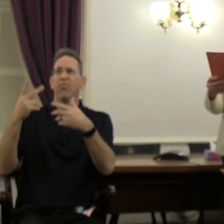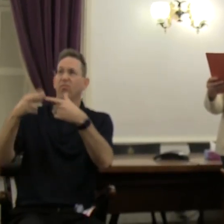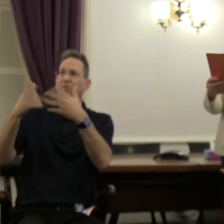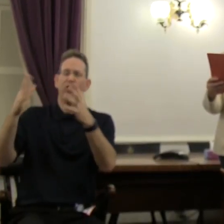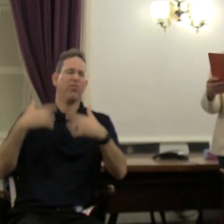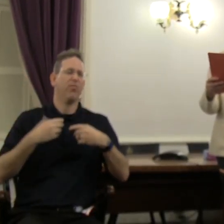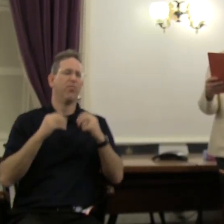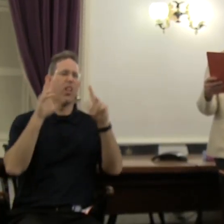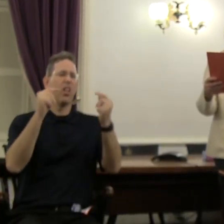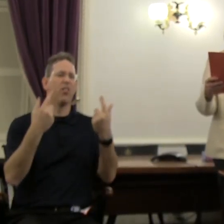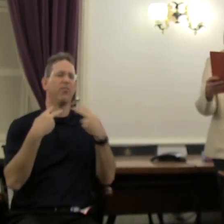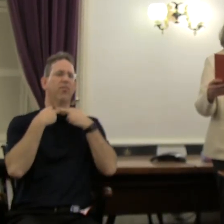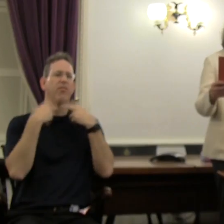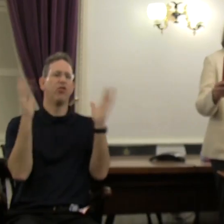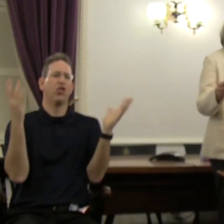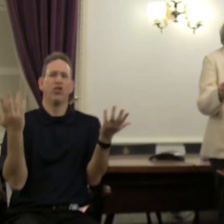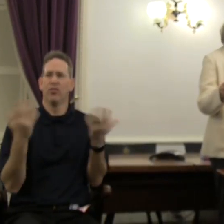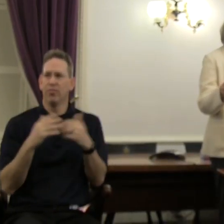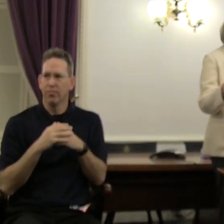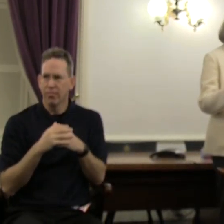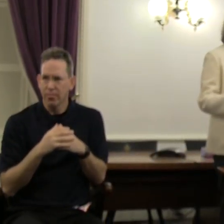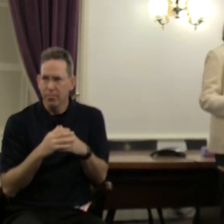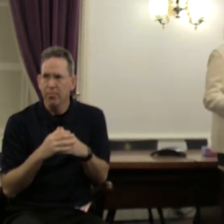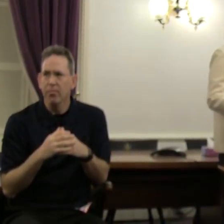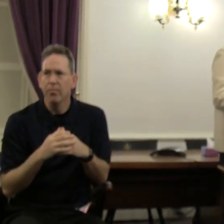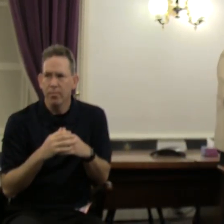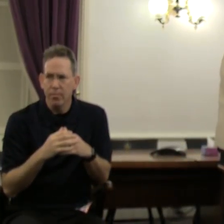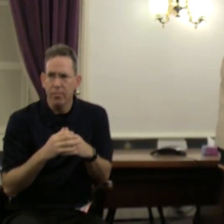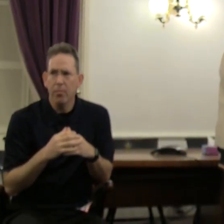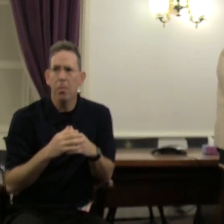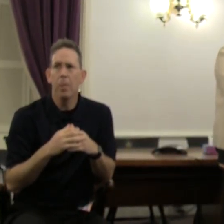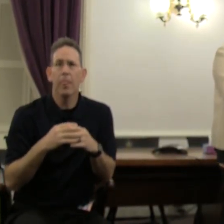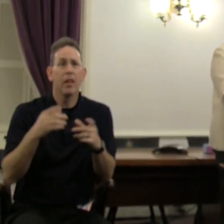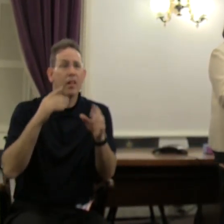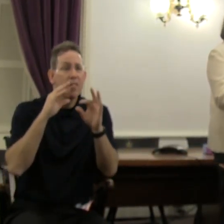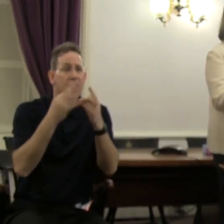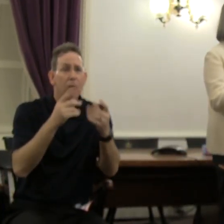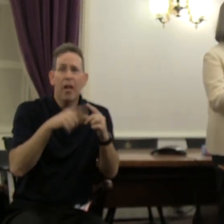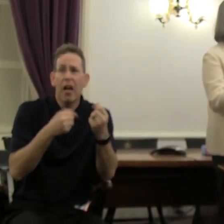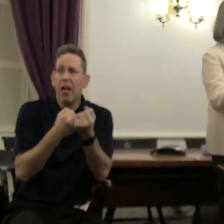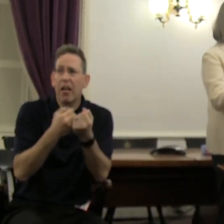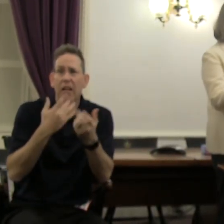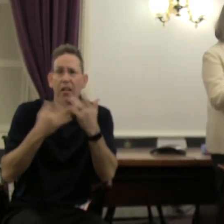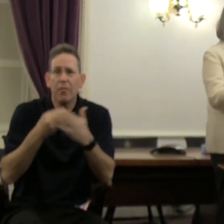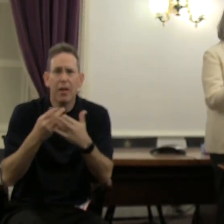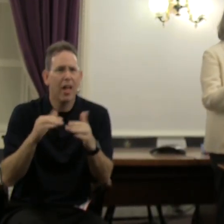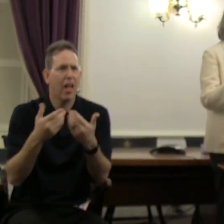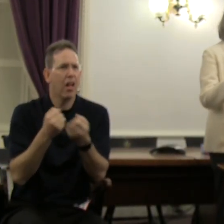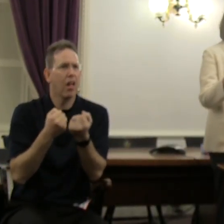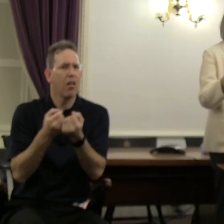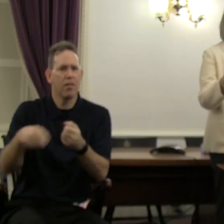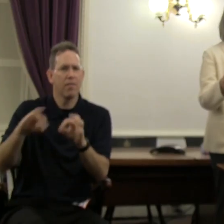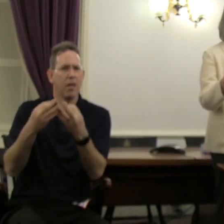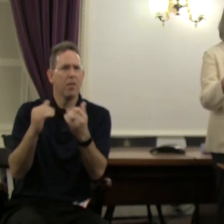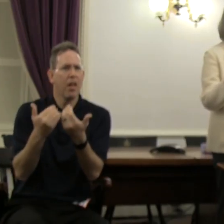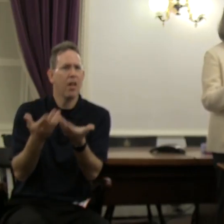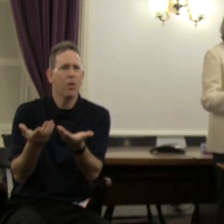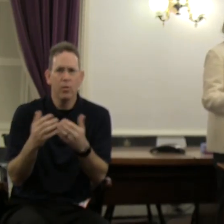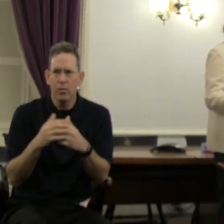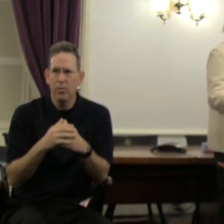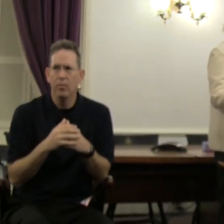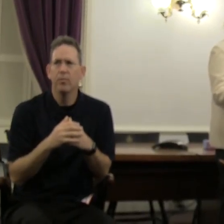of, quote, simplification, the budget also cuts more than $500 million over the next decade from